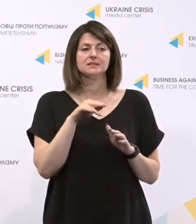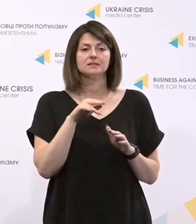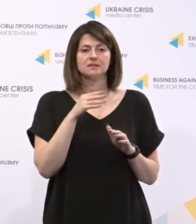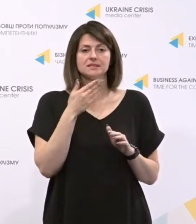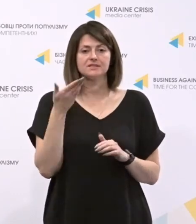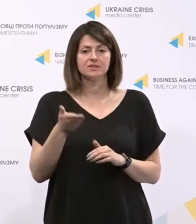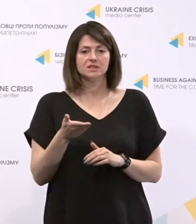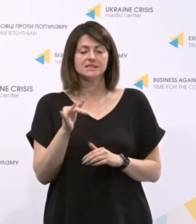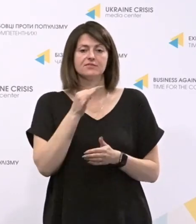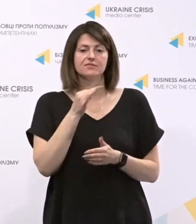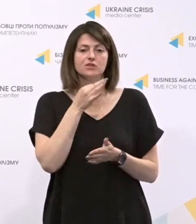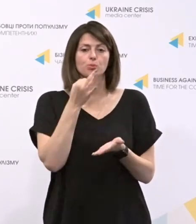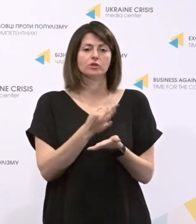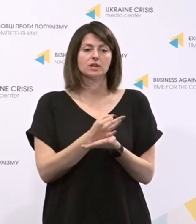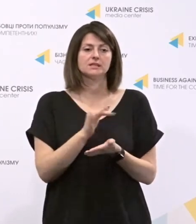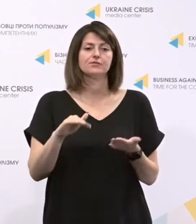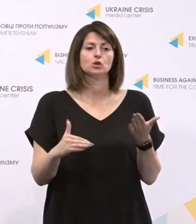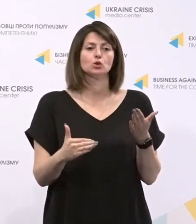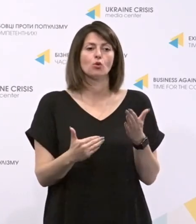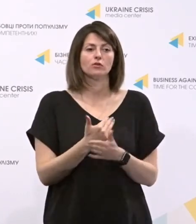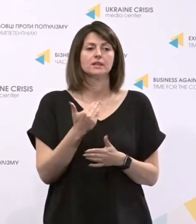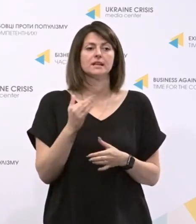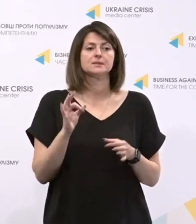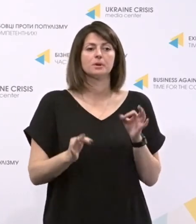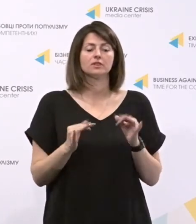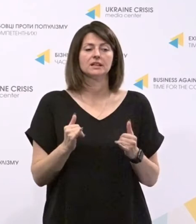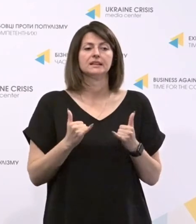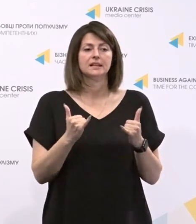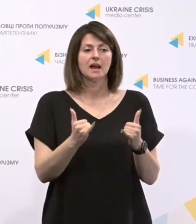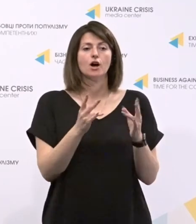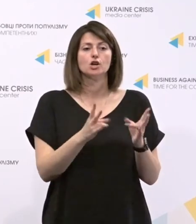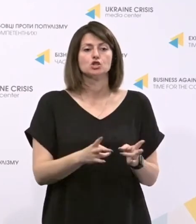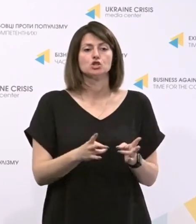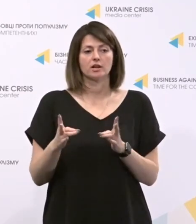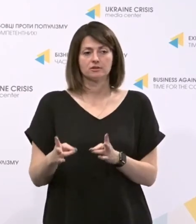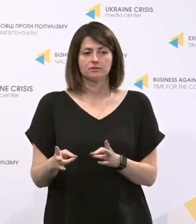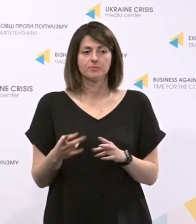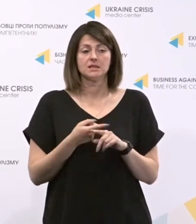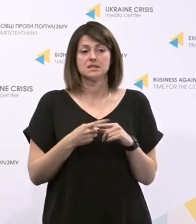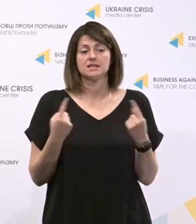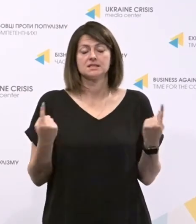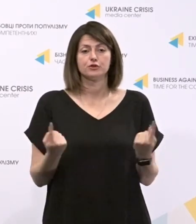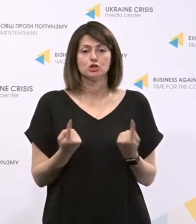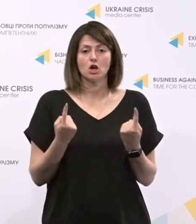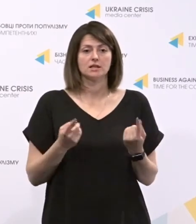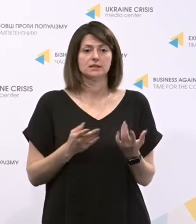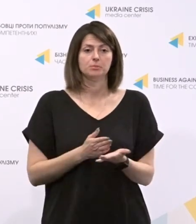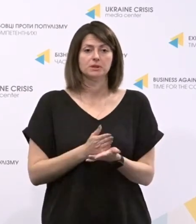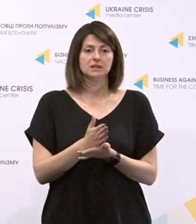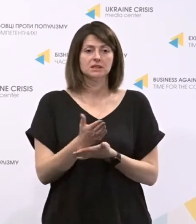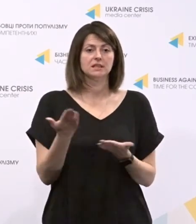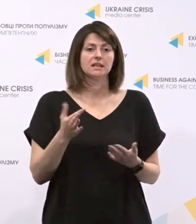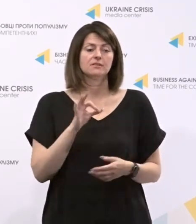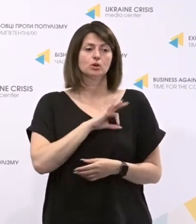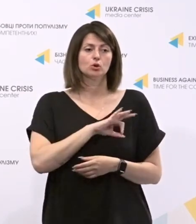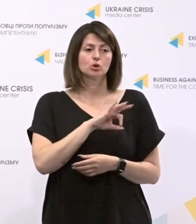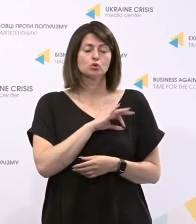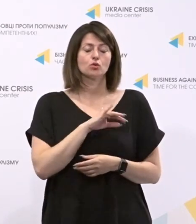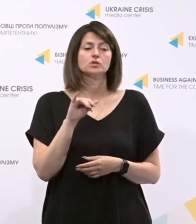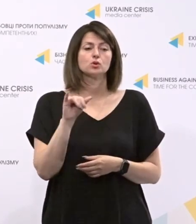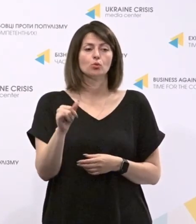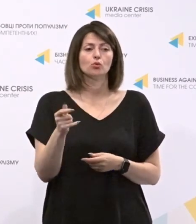victim. This is a normal course of work for the Office of the High Commissioner for Human Rights.